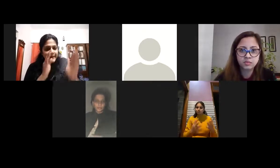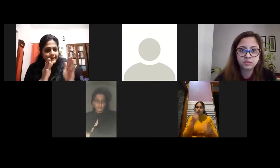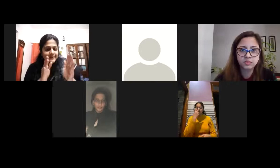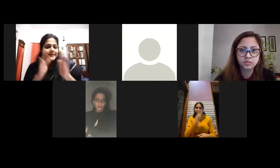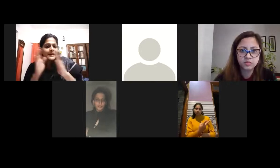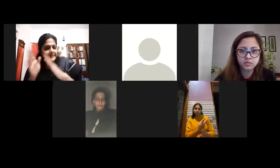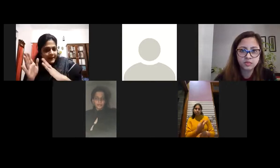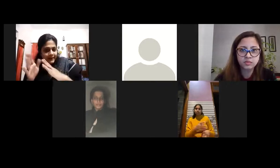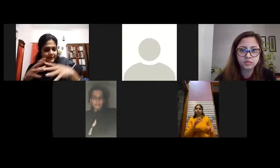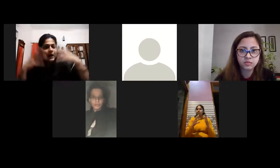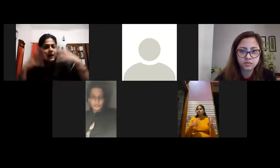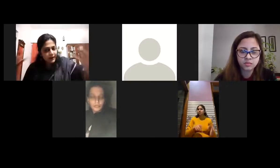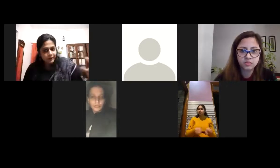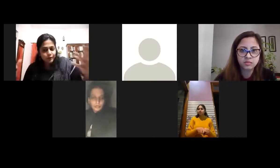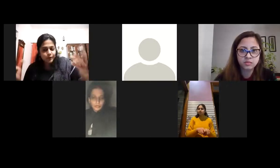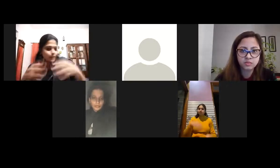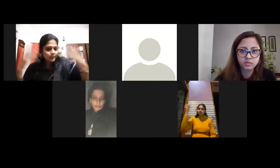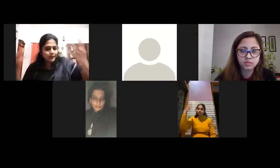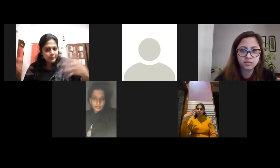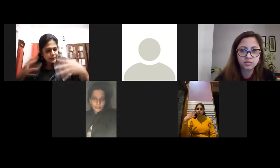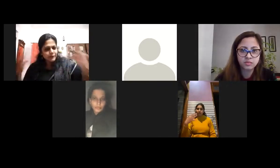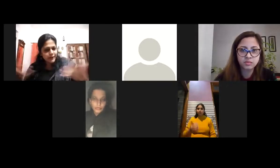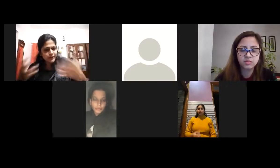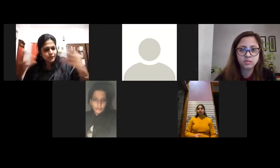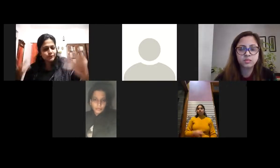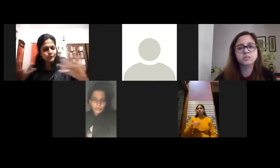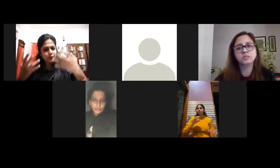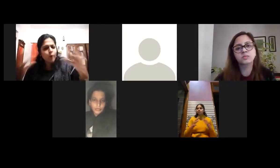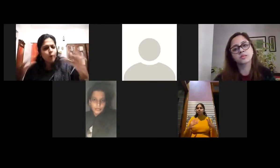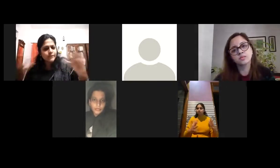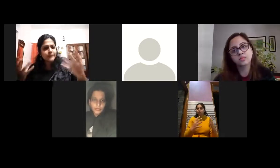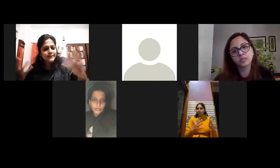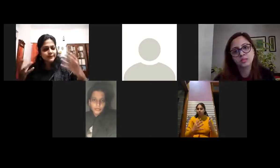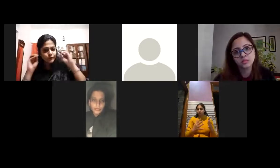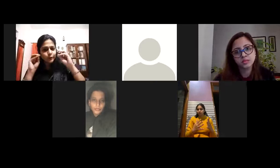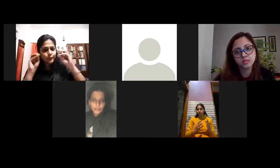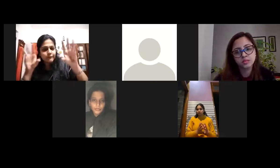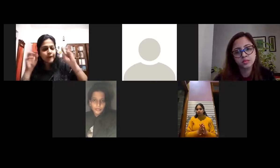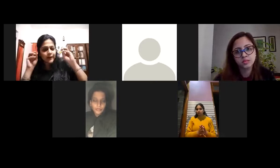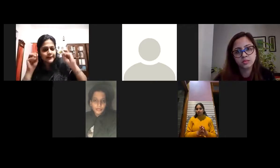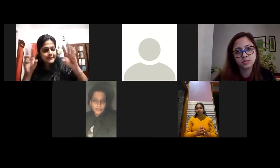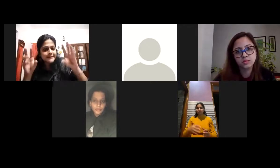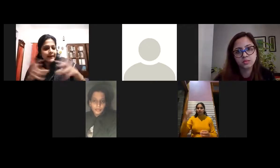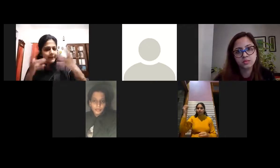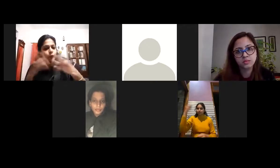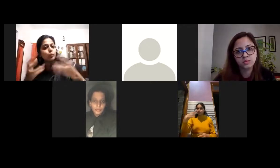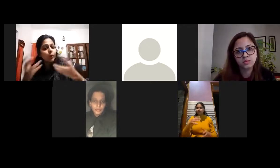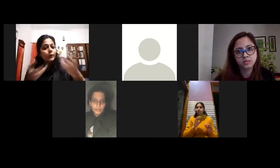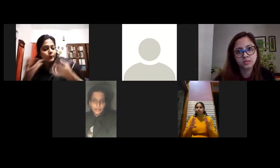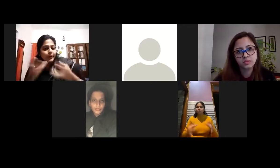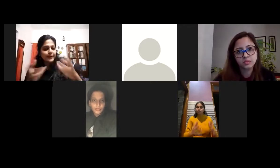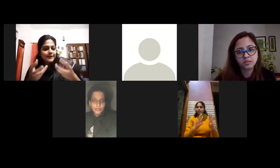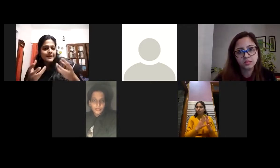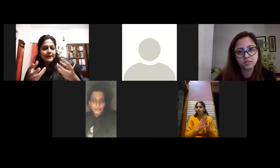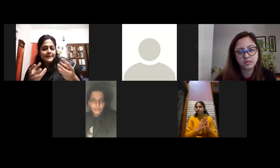as light, insight, allowing for the very sort of obvious ways in which we are looking at fire as insight, and how you want